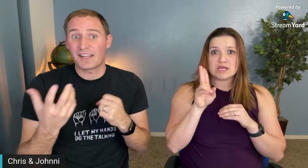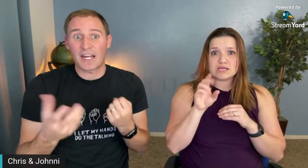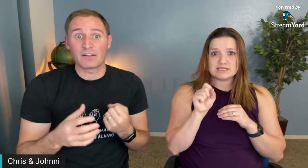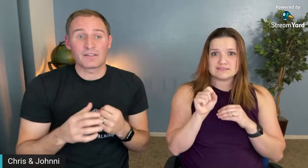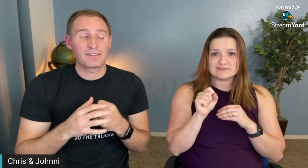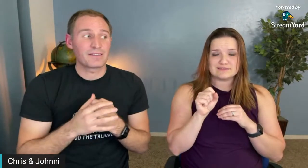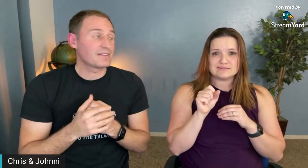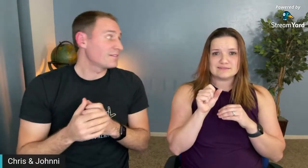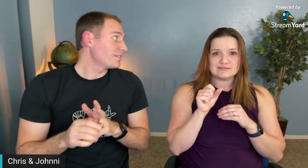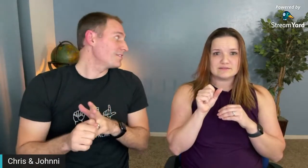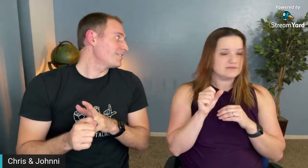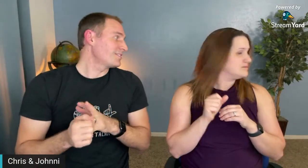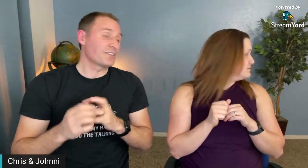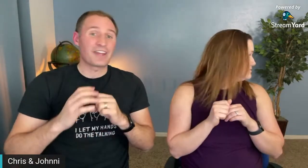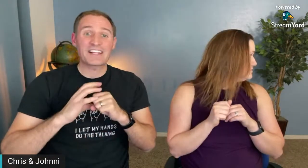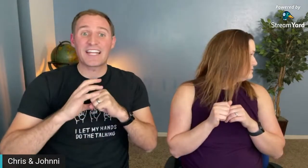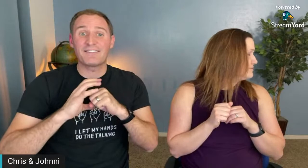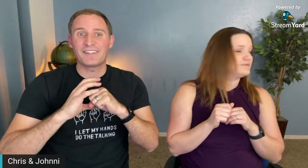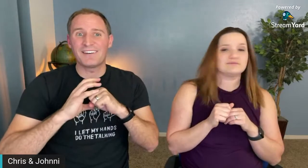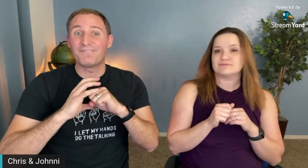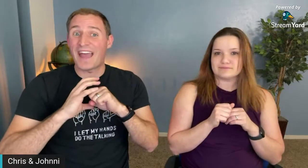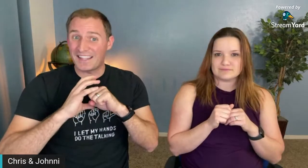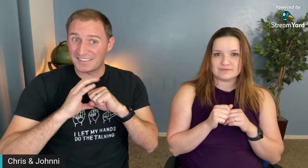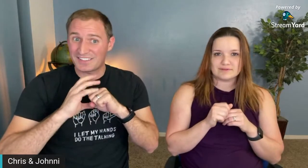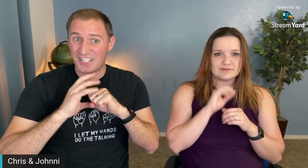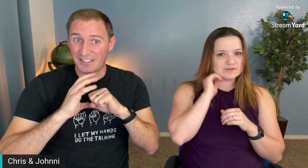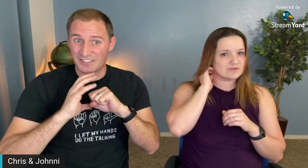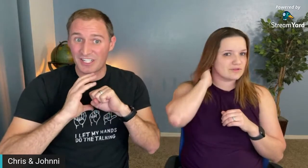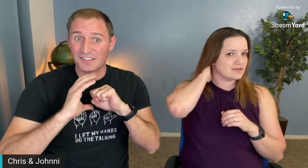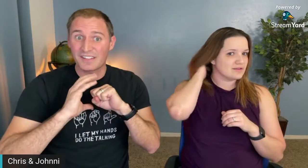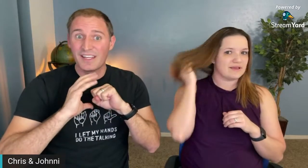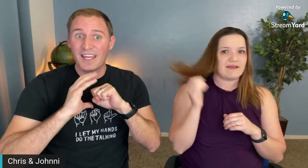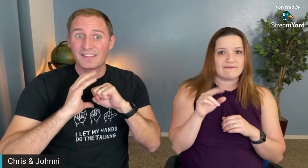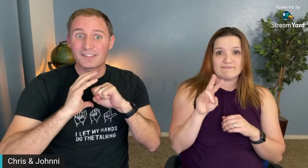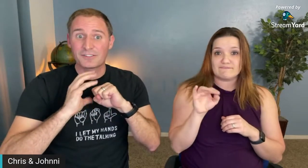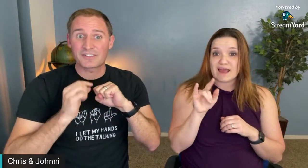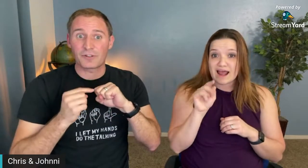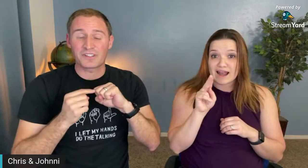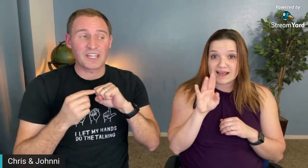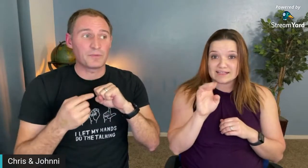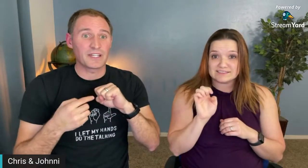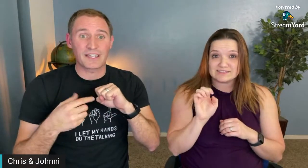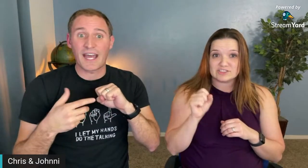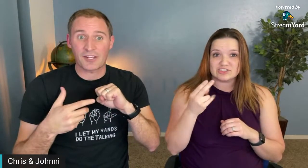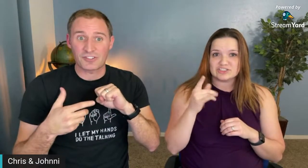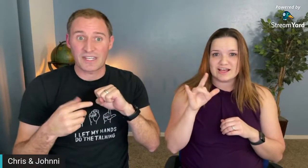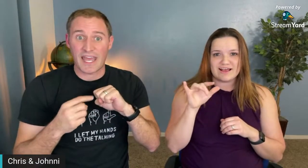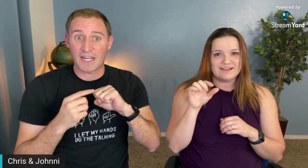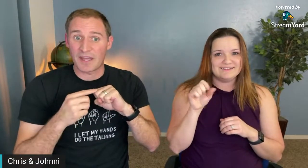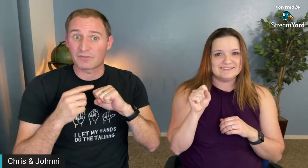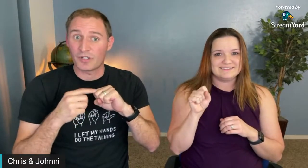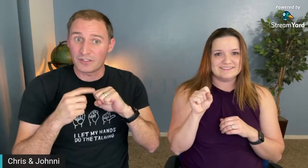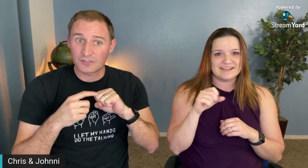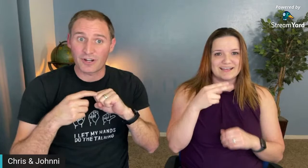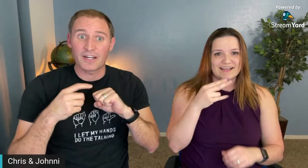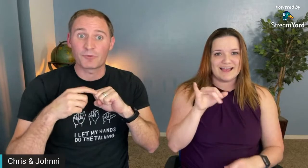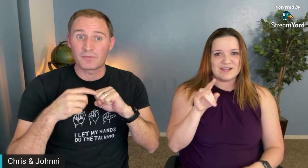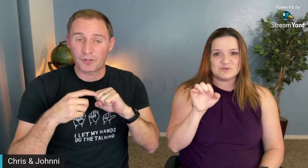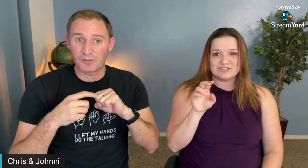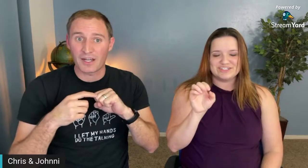how. So they actually have valence shells. And so just for example, like a hydrogen atom has one neutron, one proton,